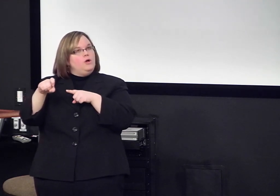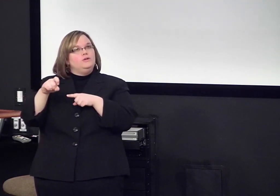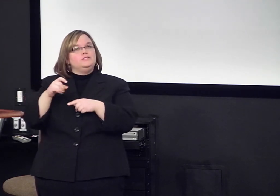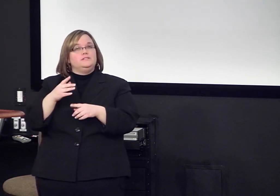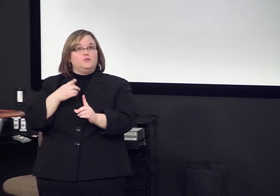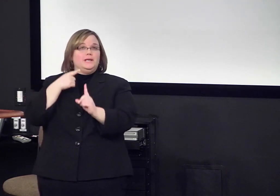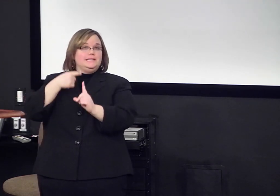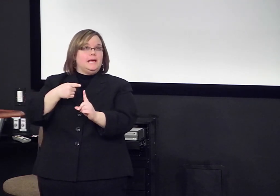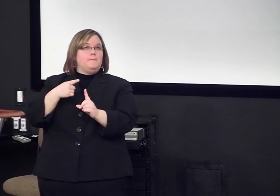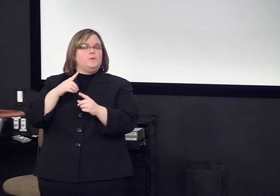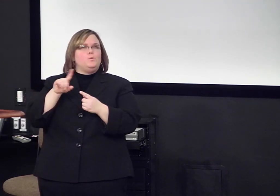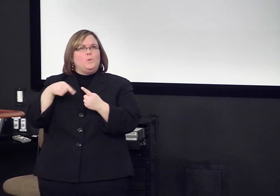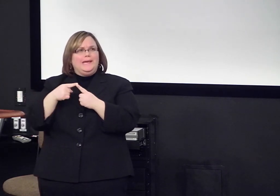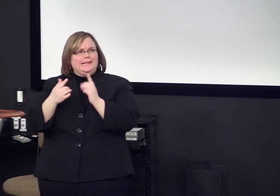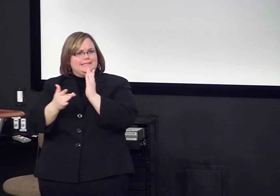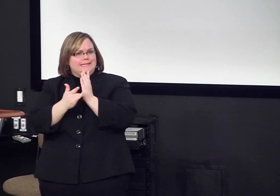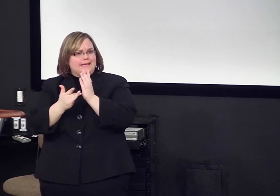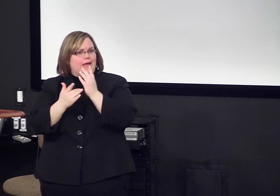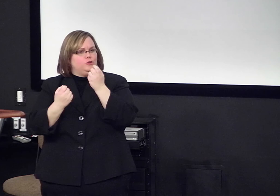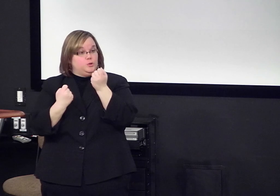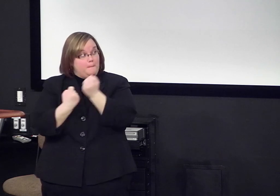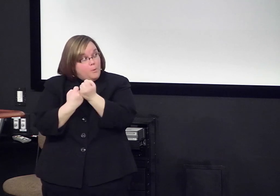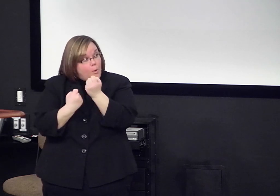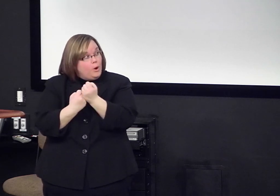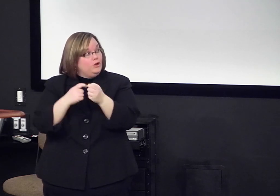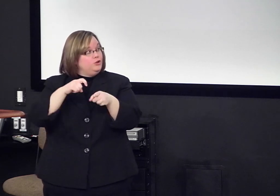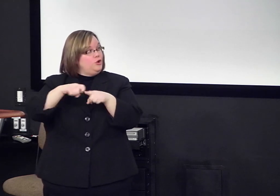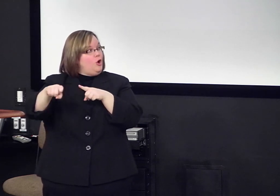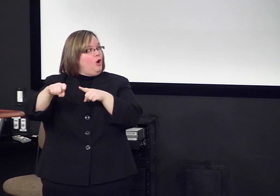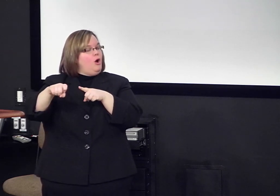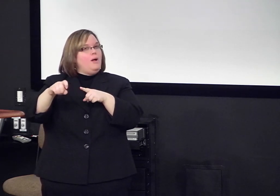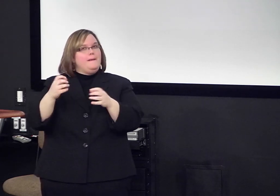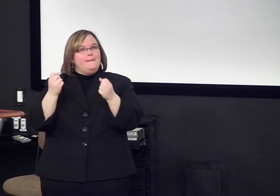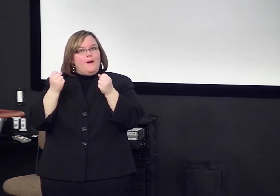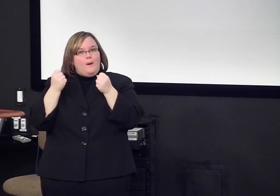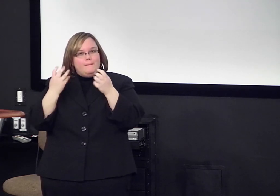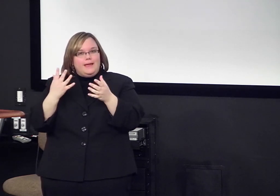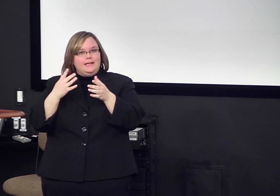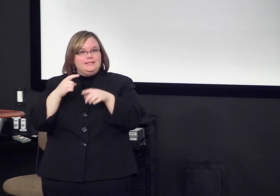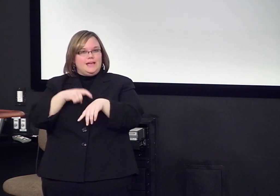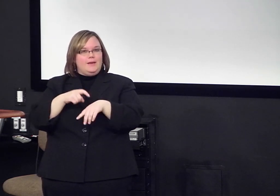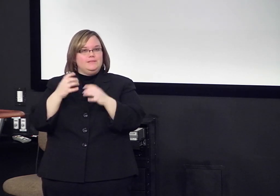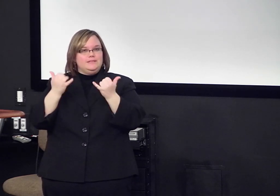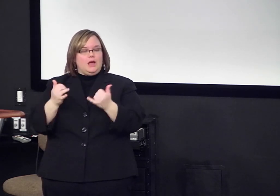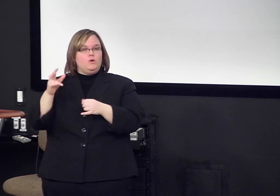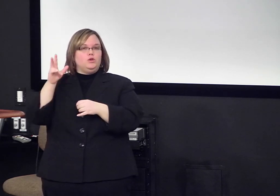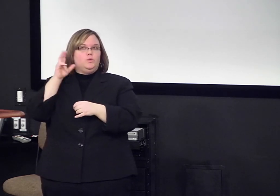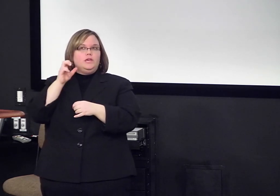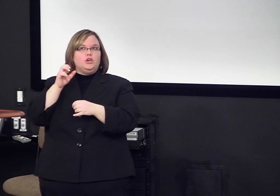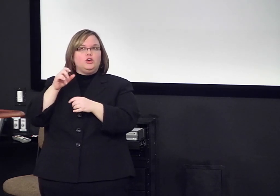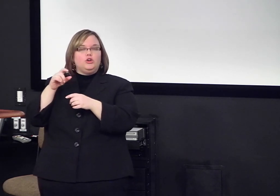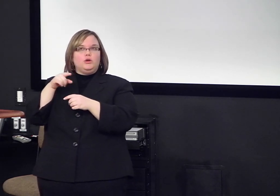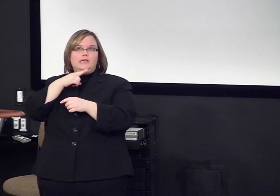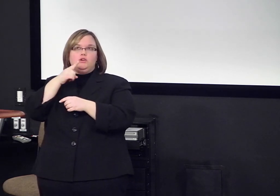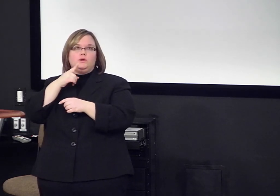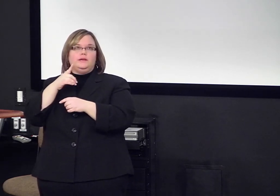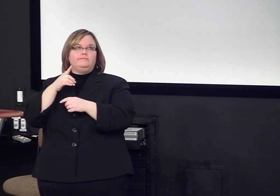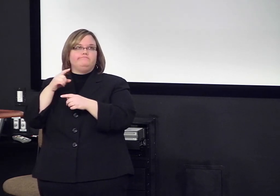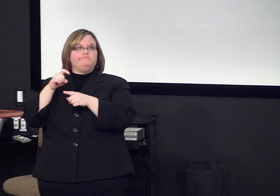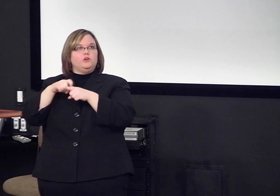honestly, sometimes I think it can be more frustrating when interacting with hearing callers, especially when you're calling for support or tech support and you